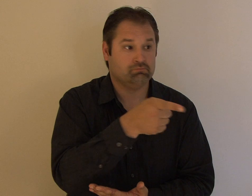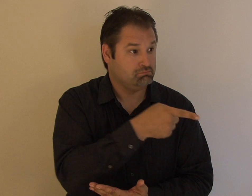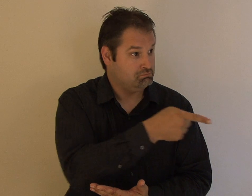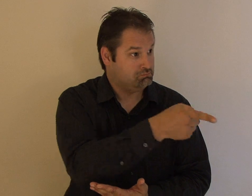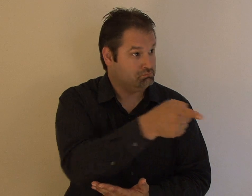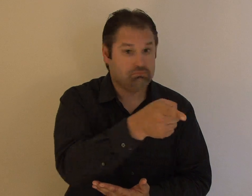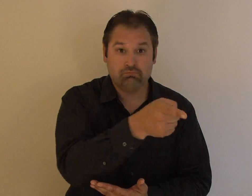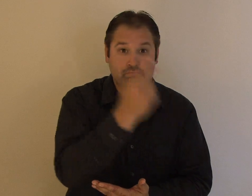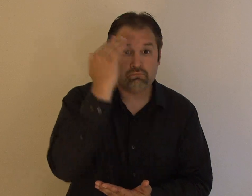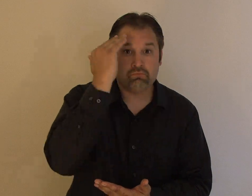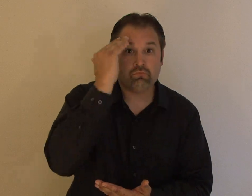Next,